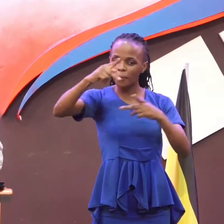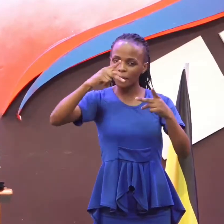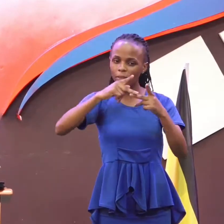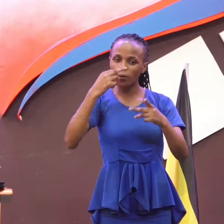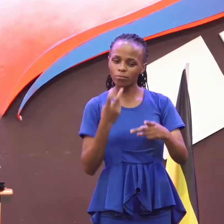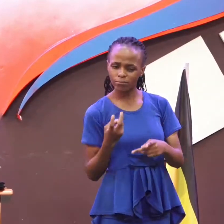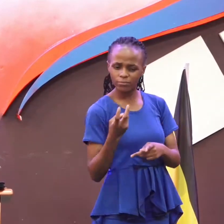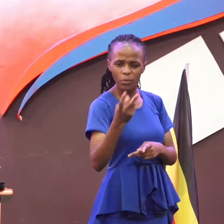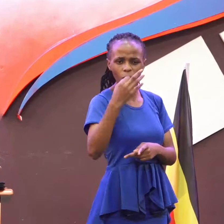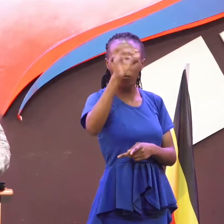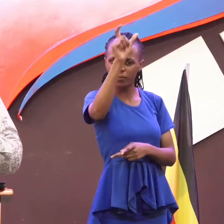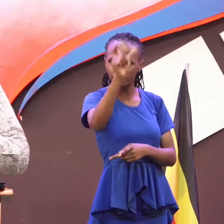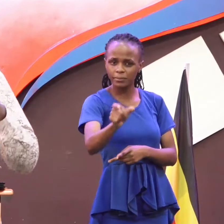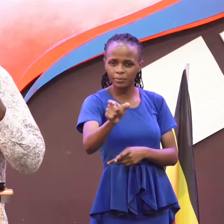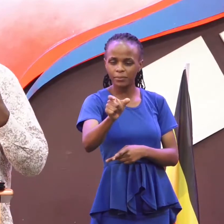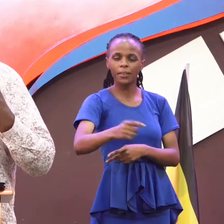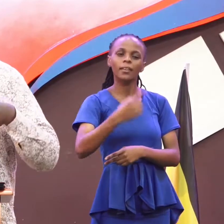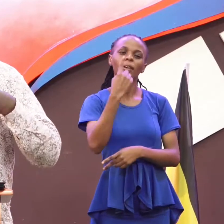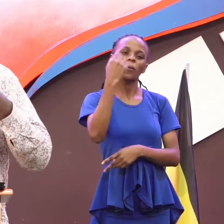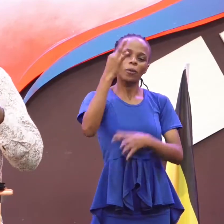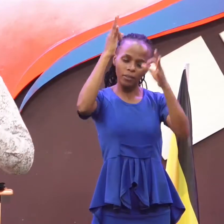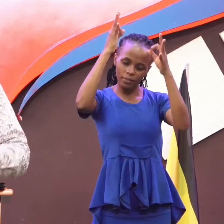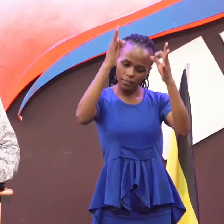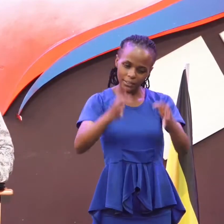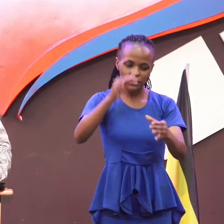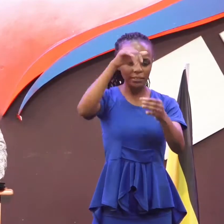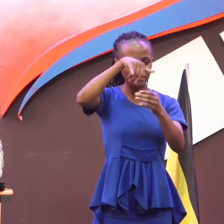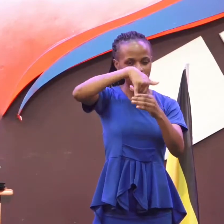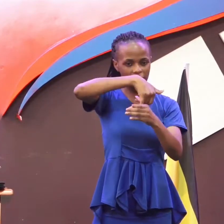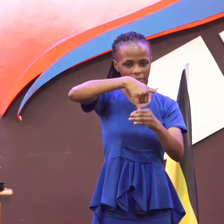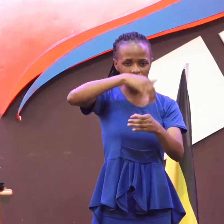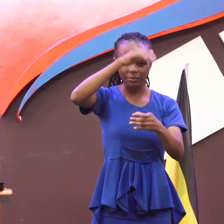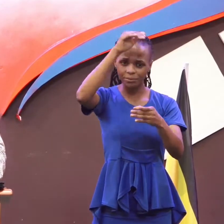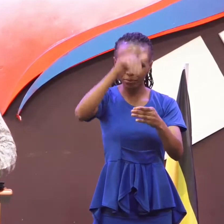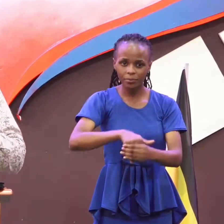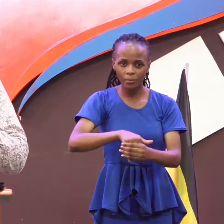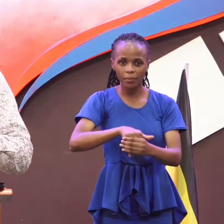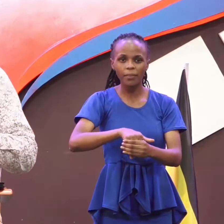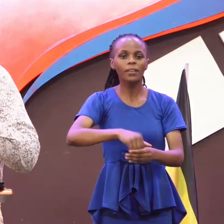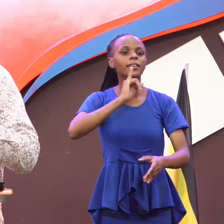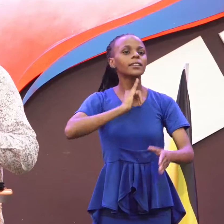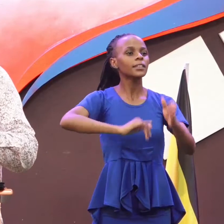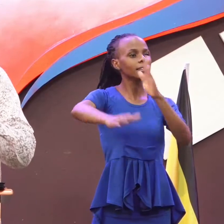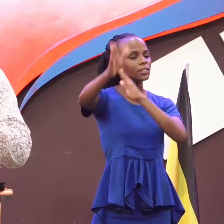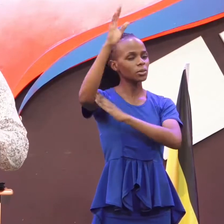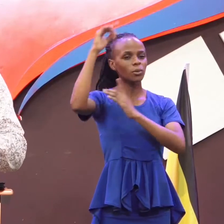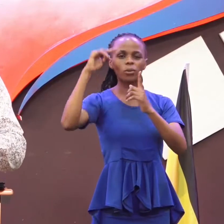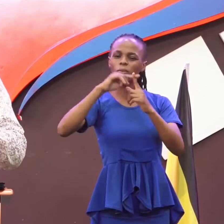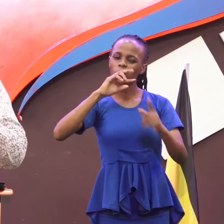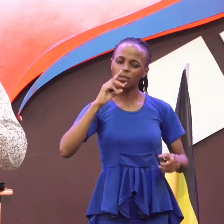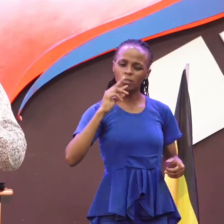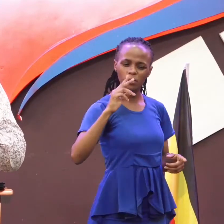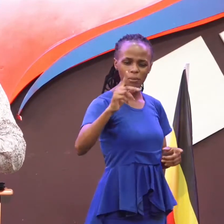The journey of a person's perfection. Ekimu ku birungo ebikirimu. One of the ingredients therein. Ye Katonda okwanukula